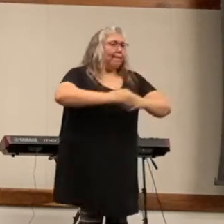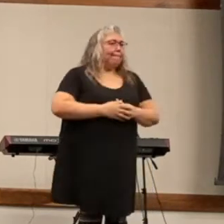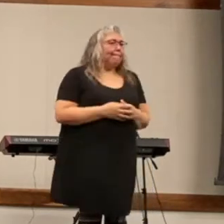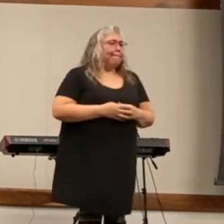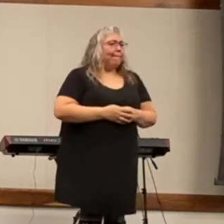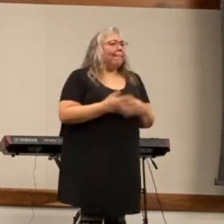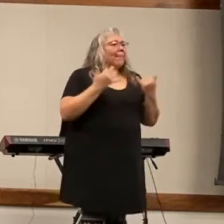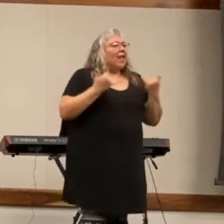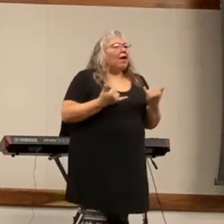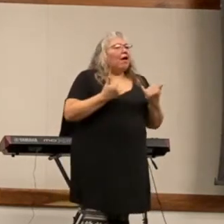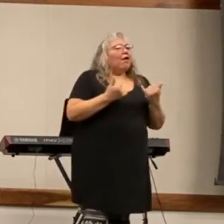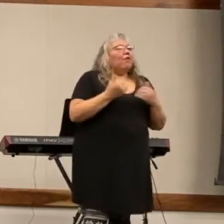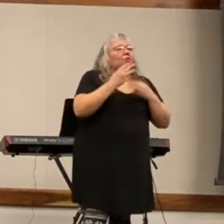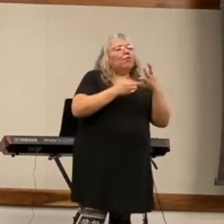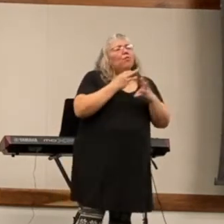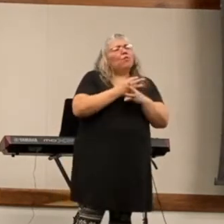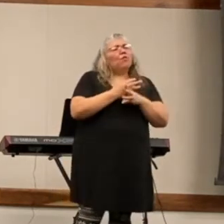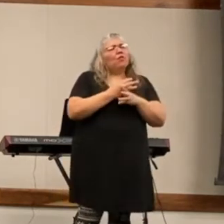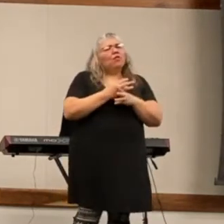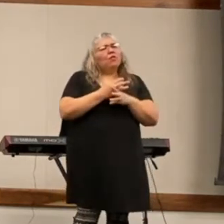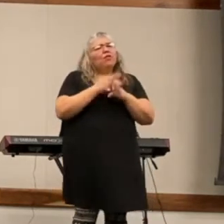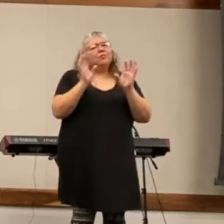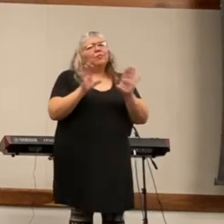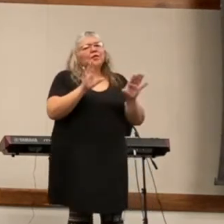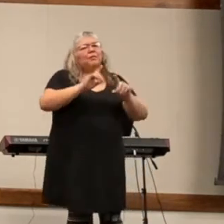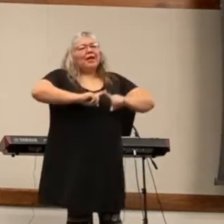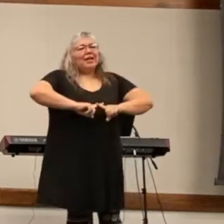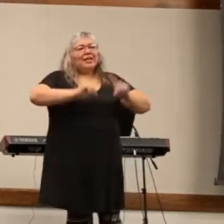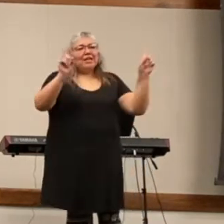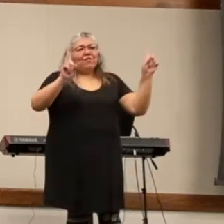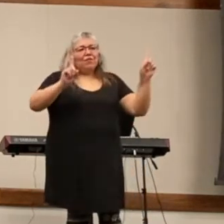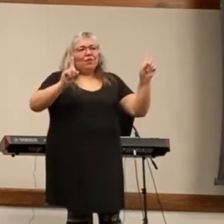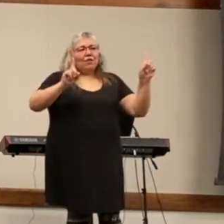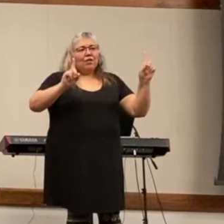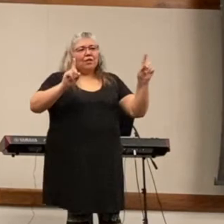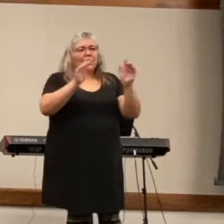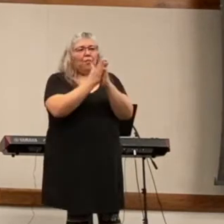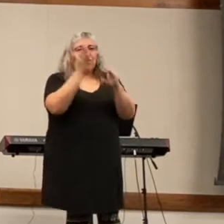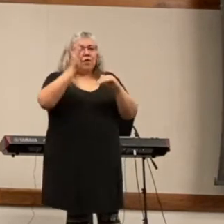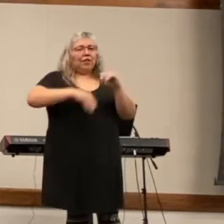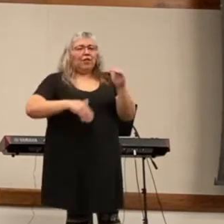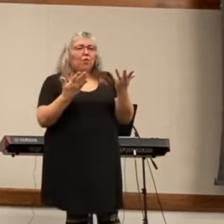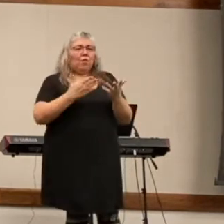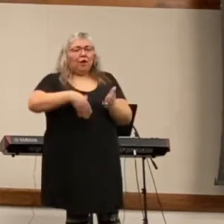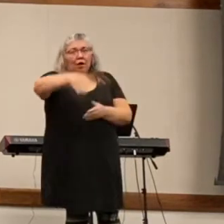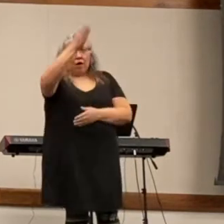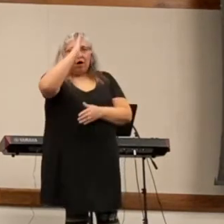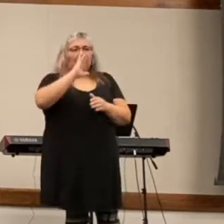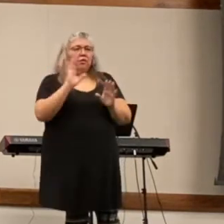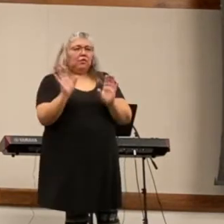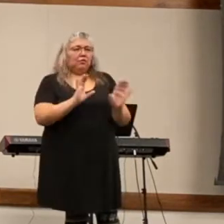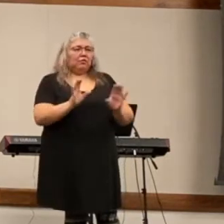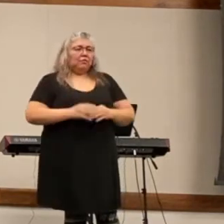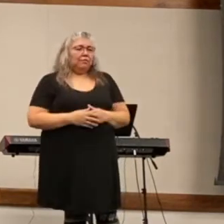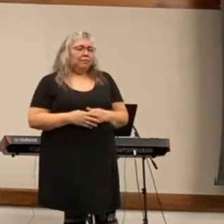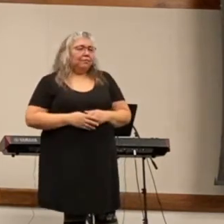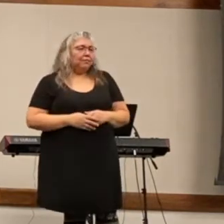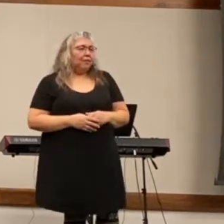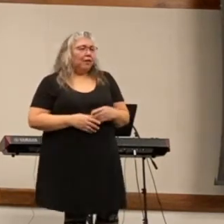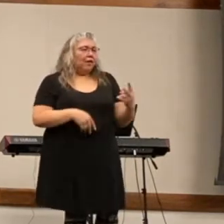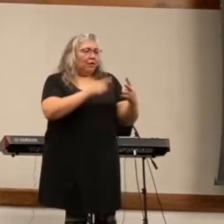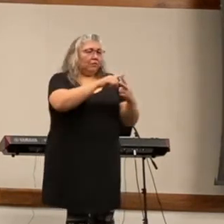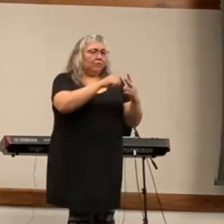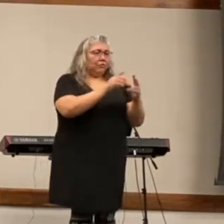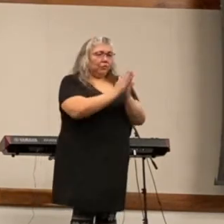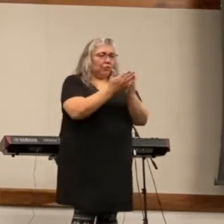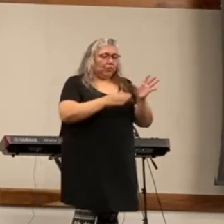Yeah. You know, the world plays by a different playbook than with what God does. They have a different